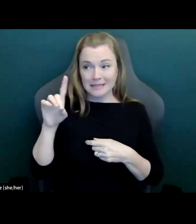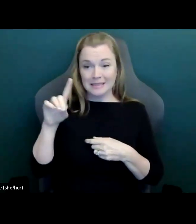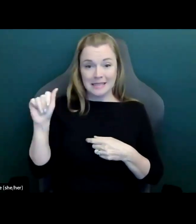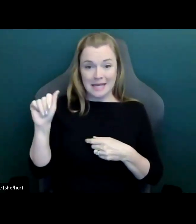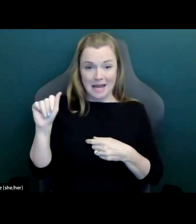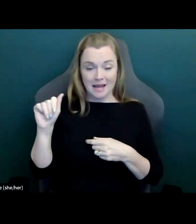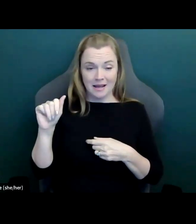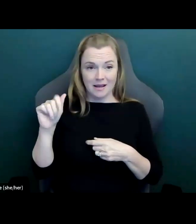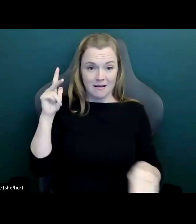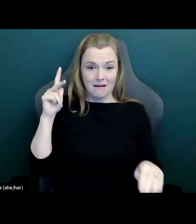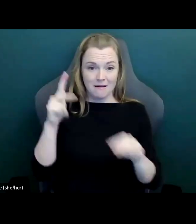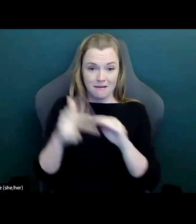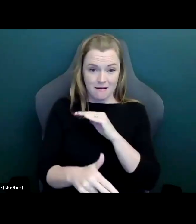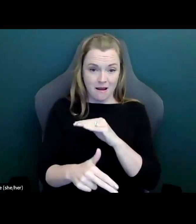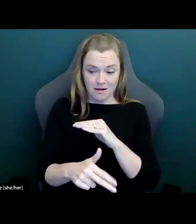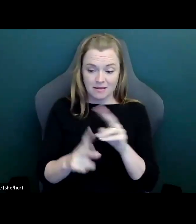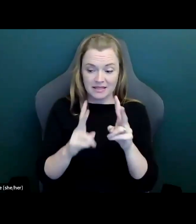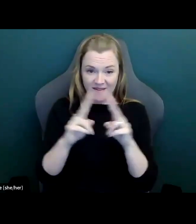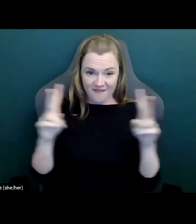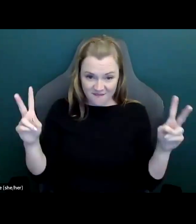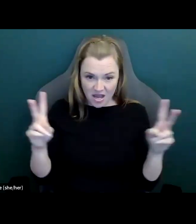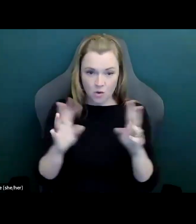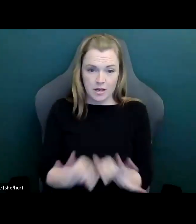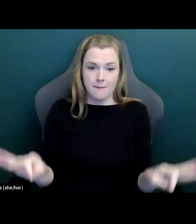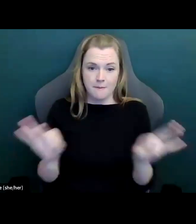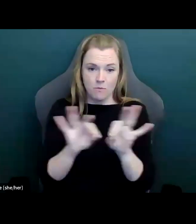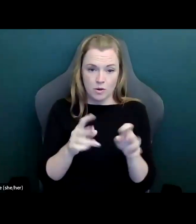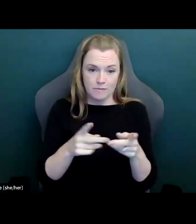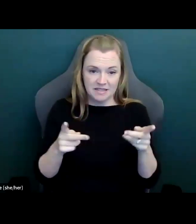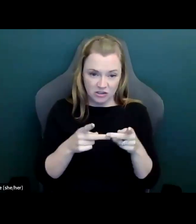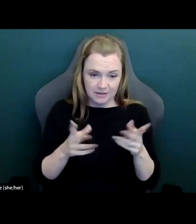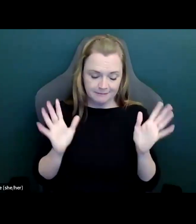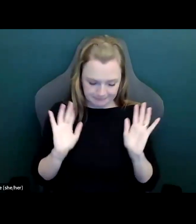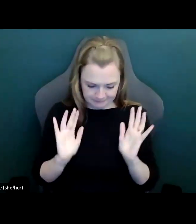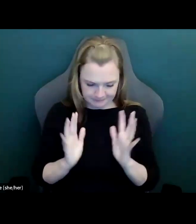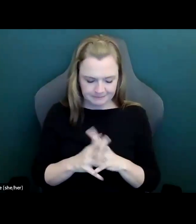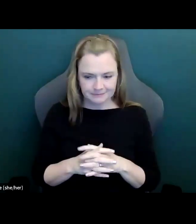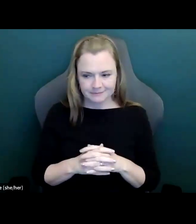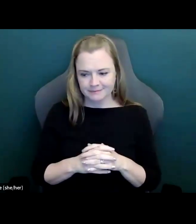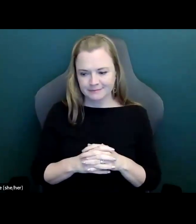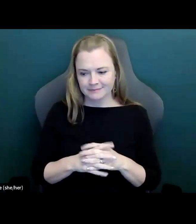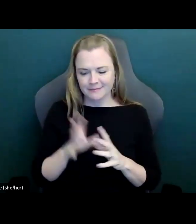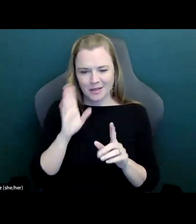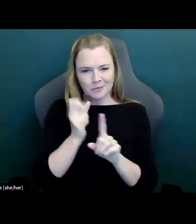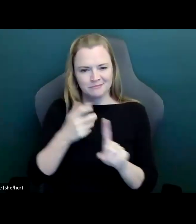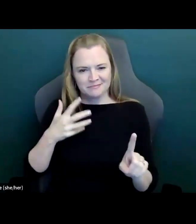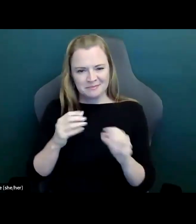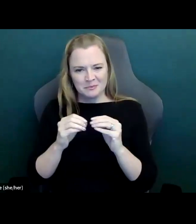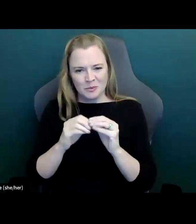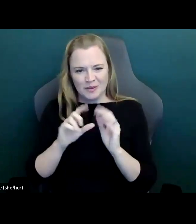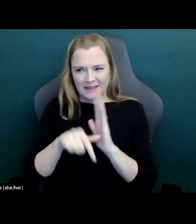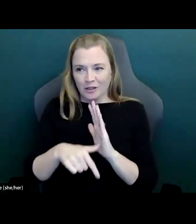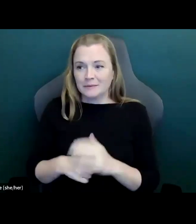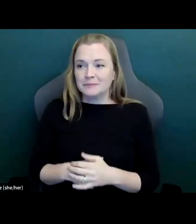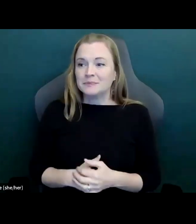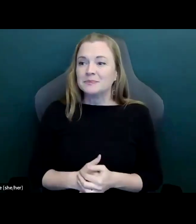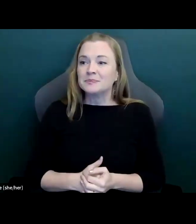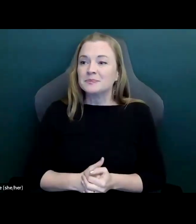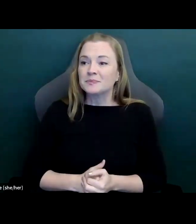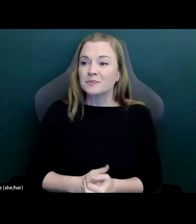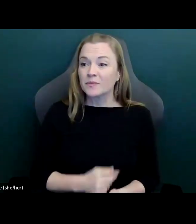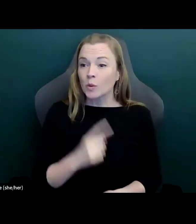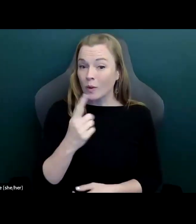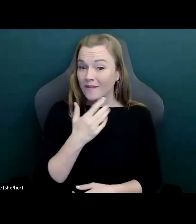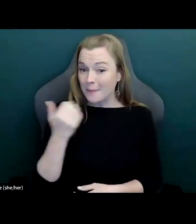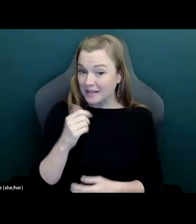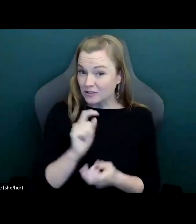slashed this incredibly important position. A little bit more on that later. One of the best changes is